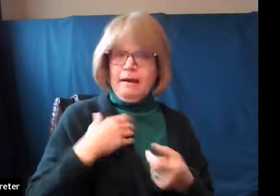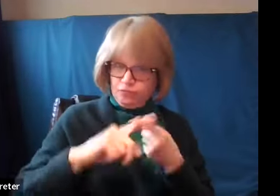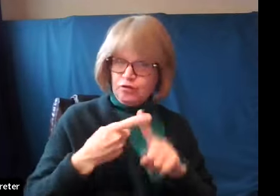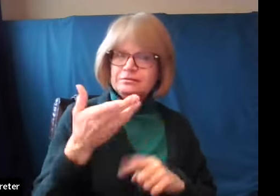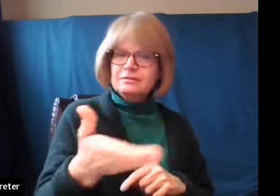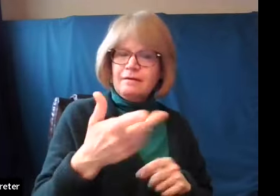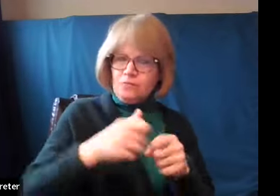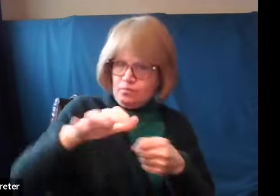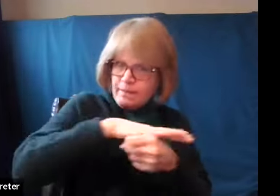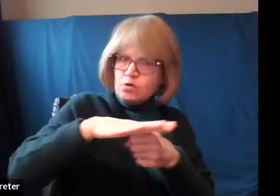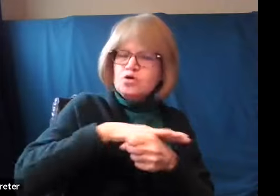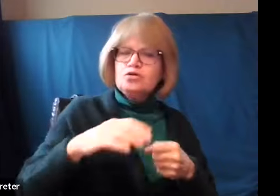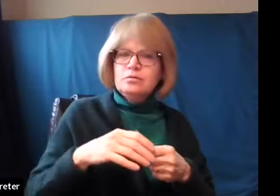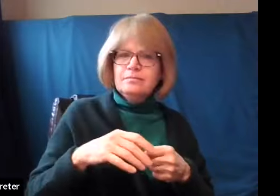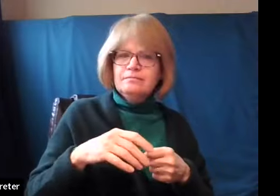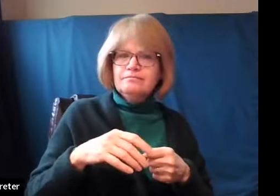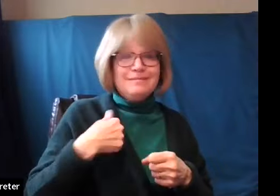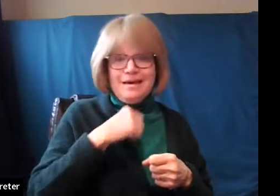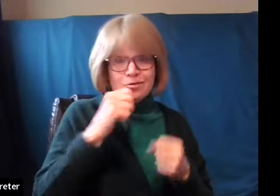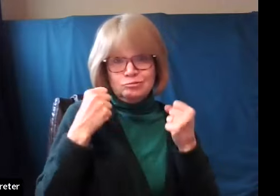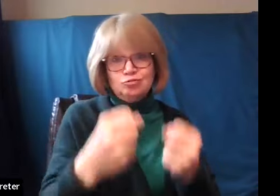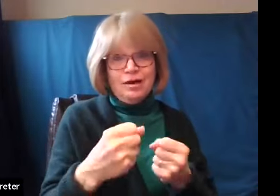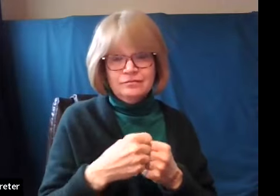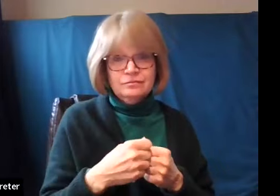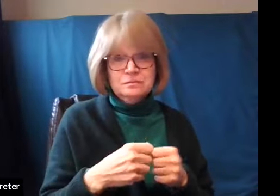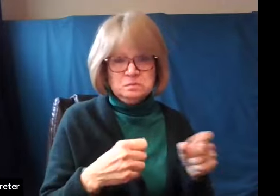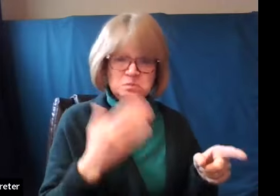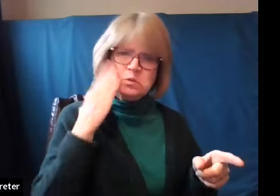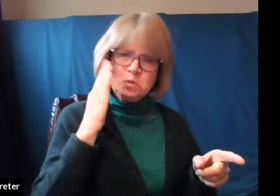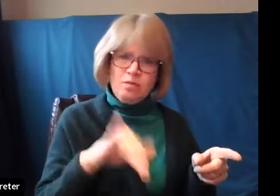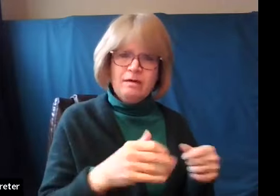friends there from the neighborhood and don't drive. You know how it is."